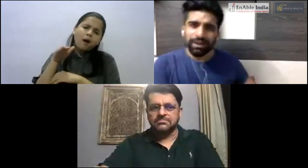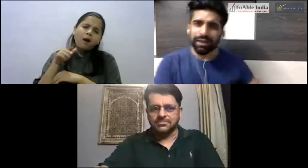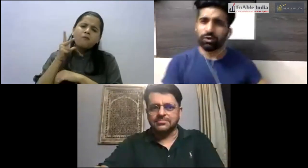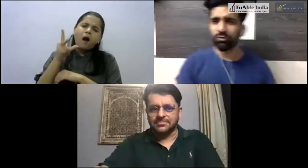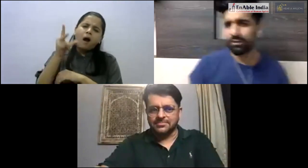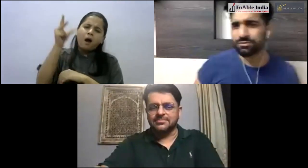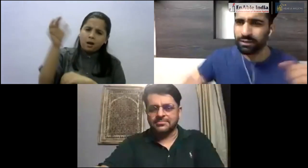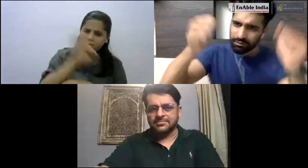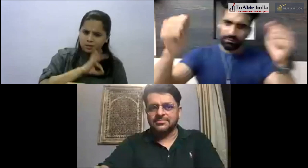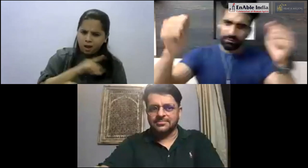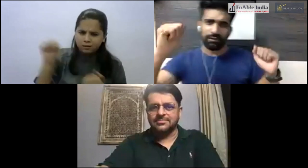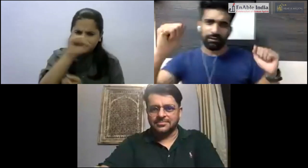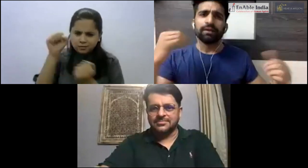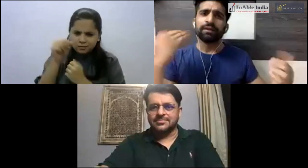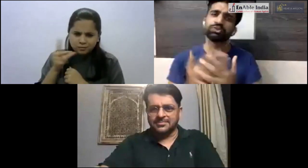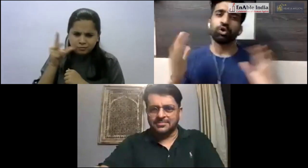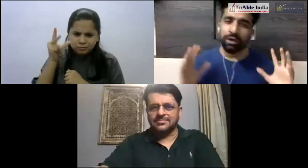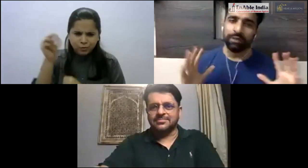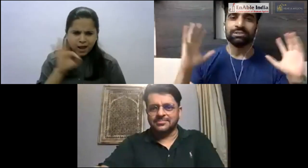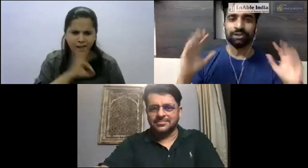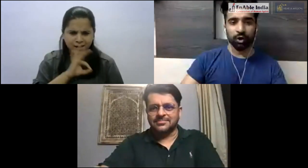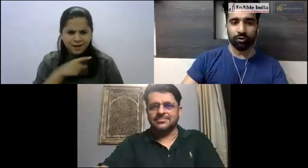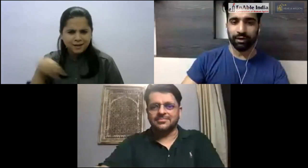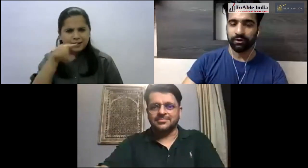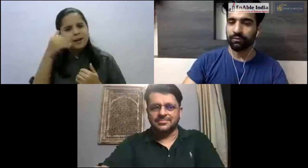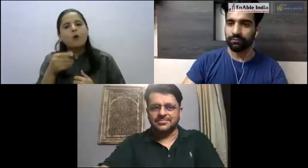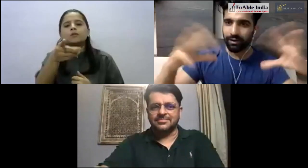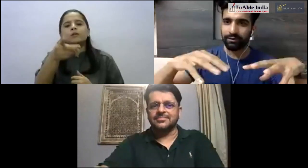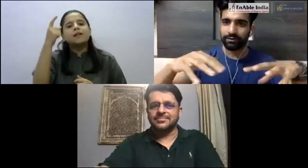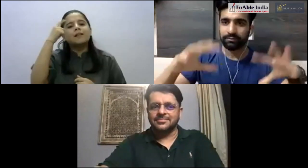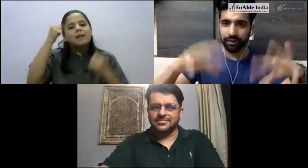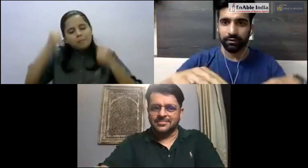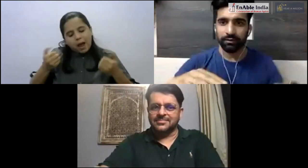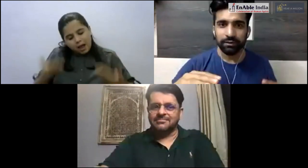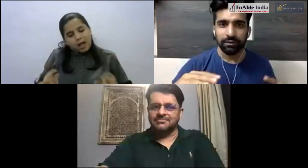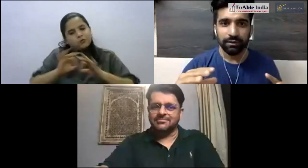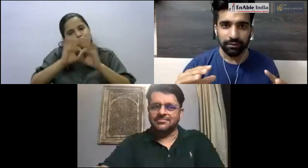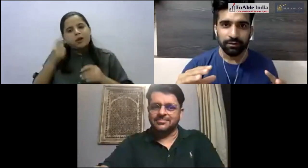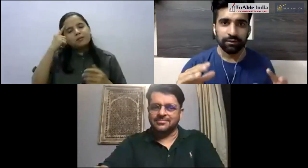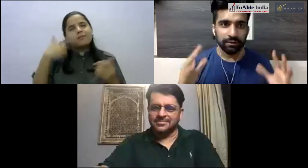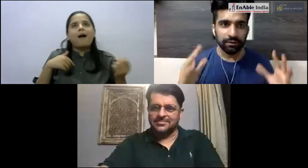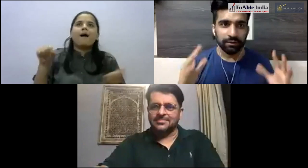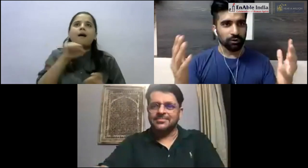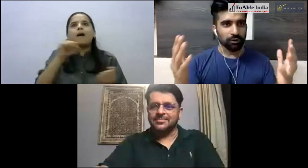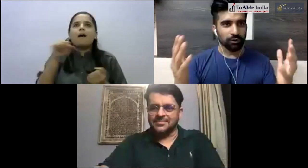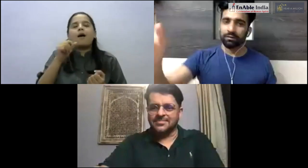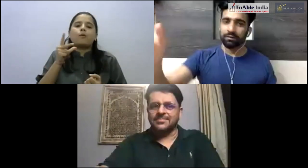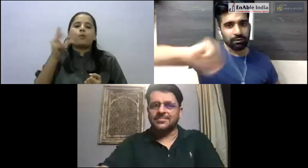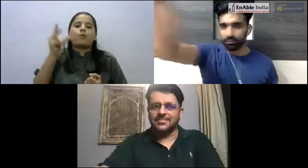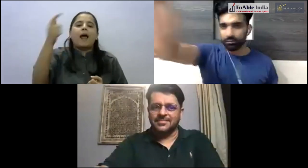Do we like long? Let's go on an imaginary long drive. Okay. Right here, right now. Let's go on.